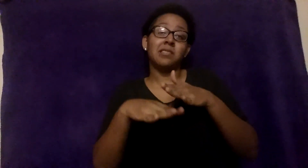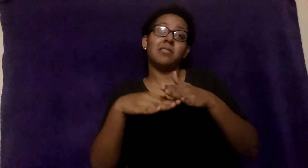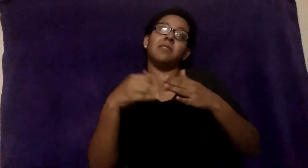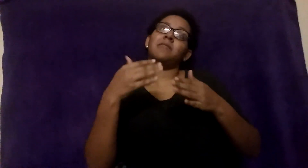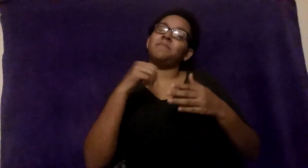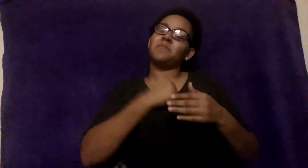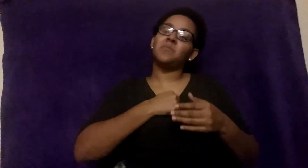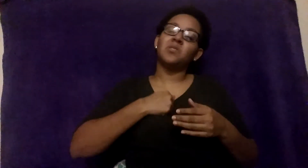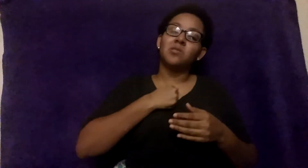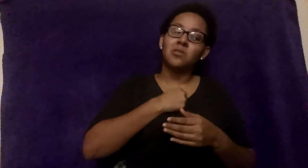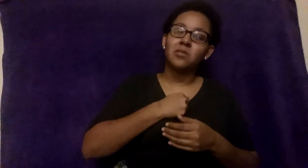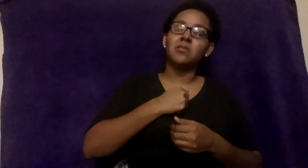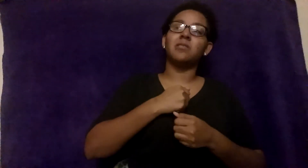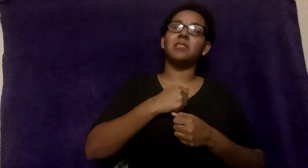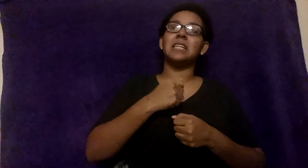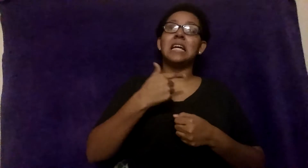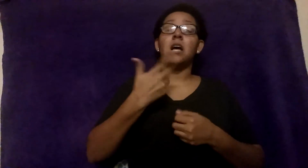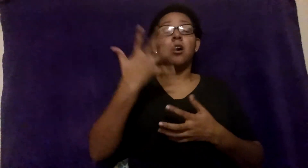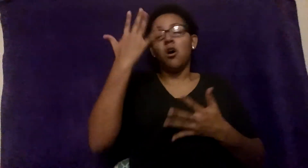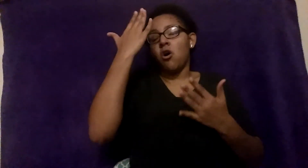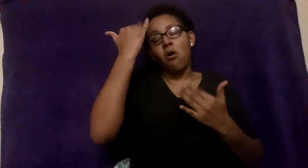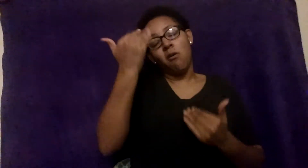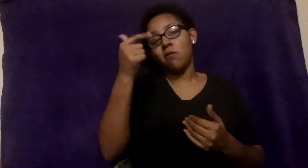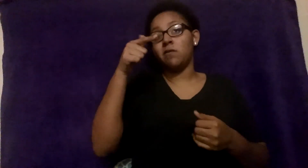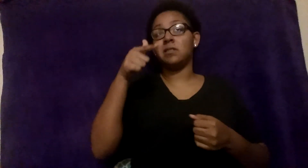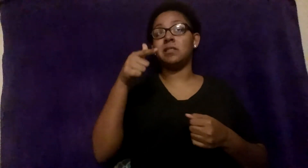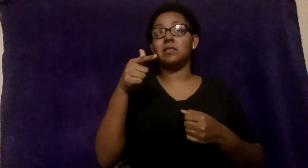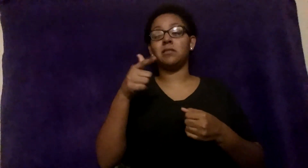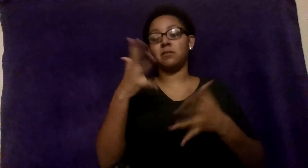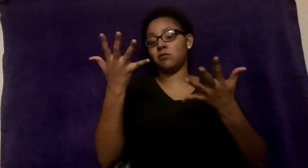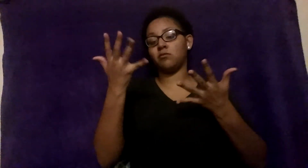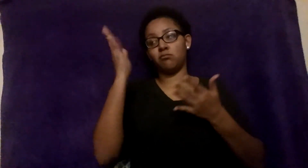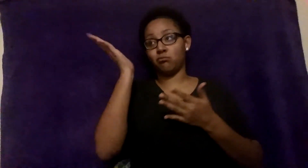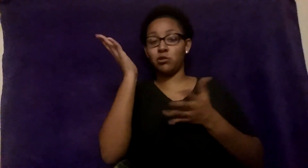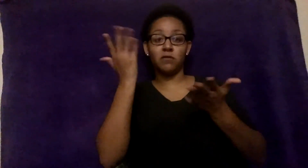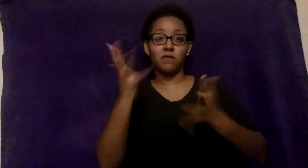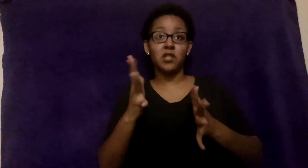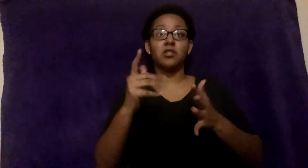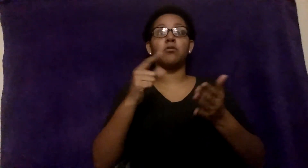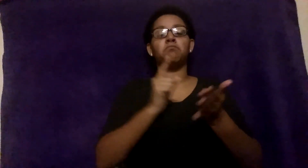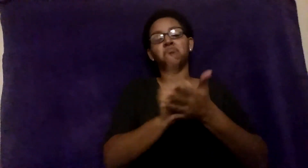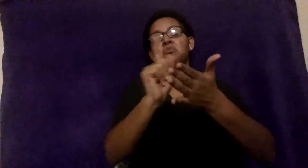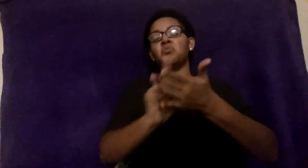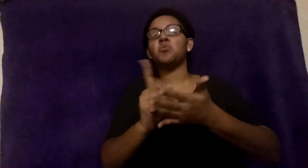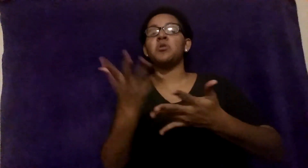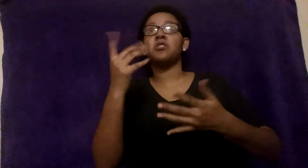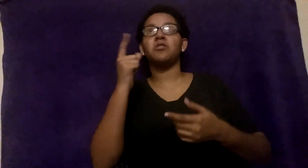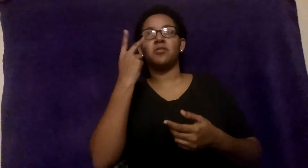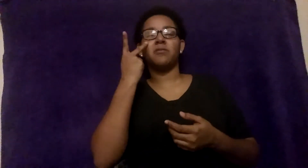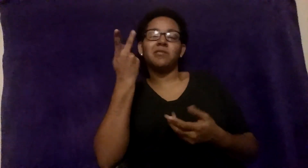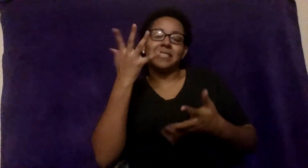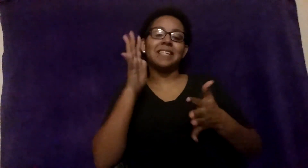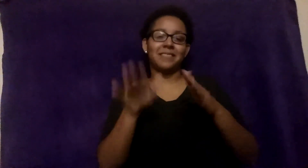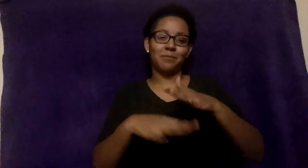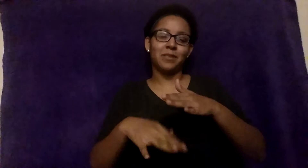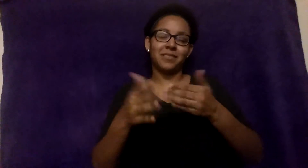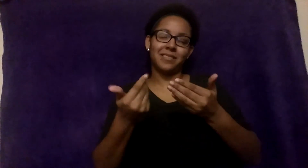apologize. Hopefully by the end of this presentation or in a couple of weeks it will seem basic. So let's get started with, I guess we could